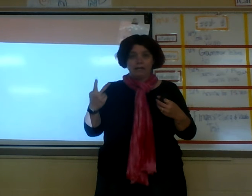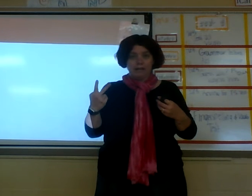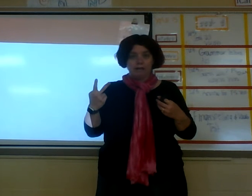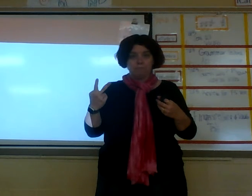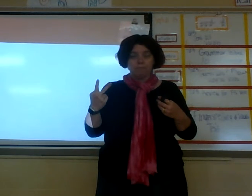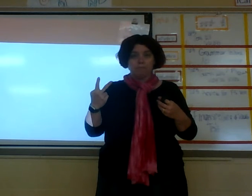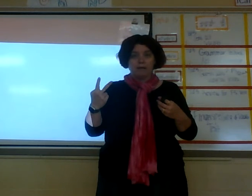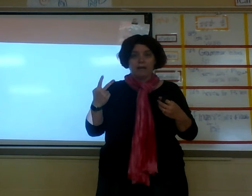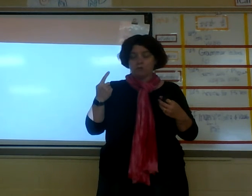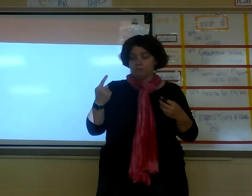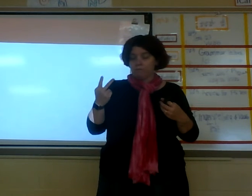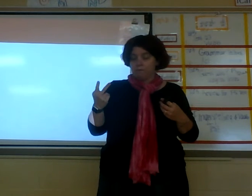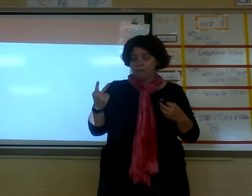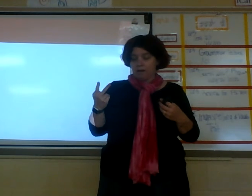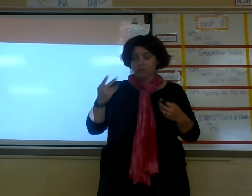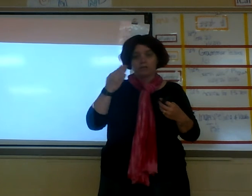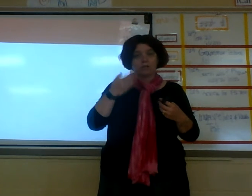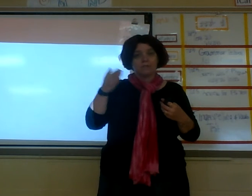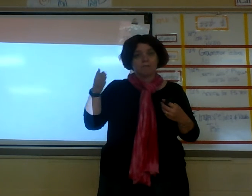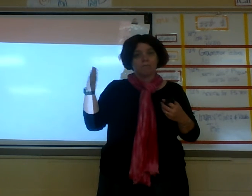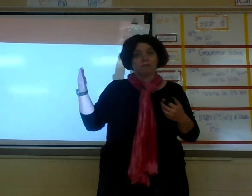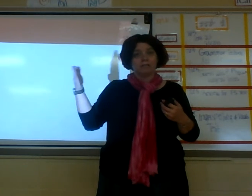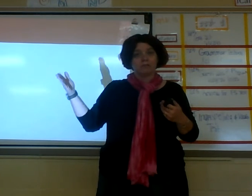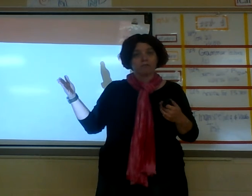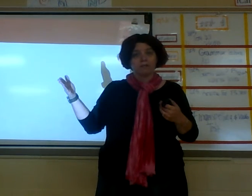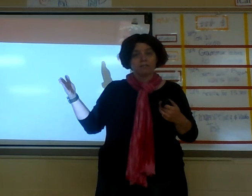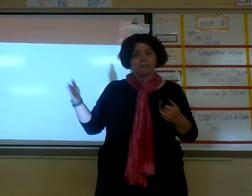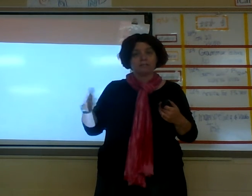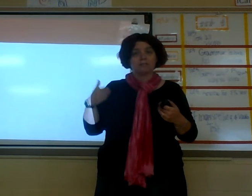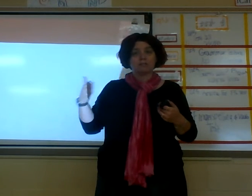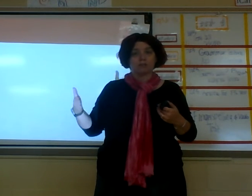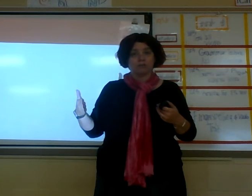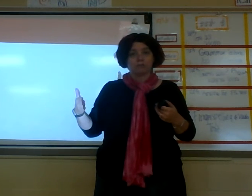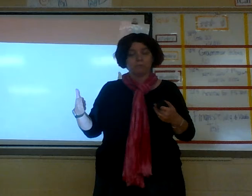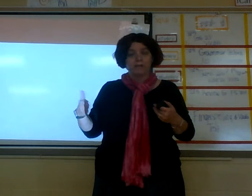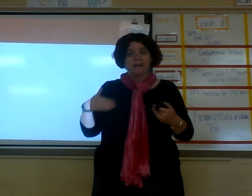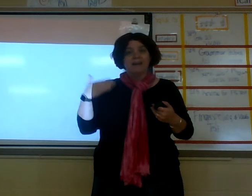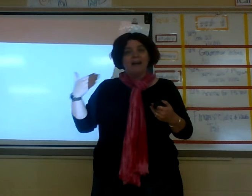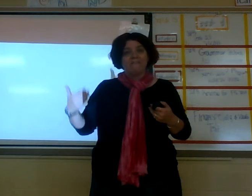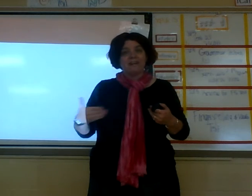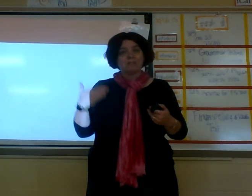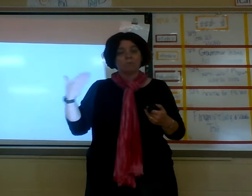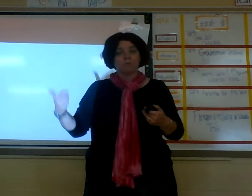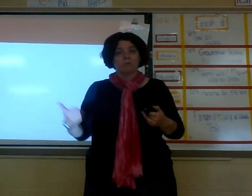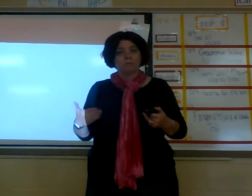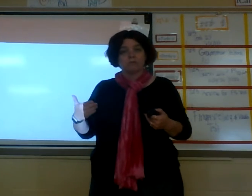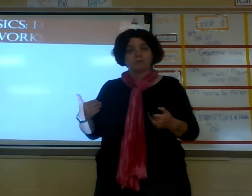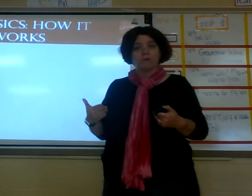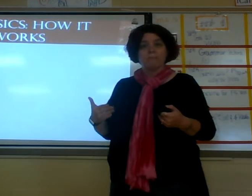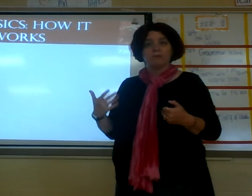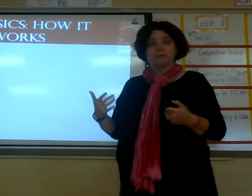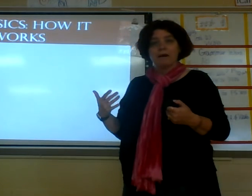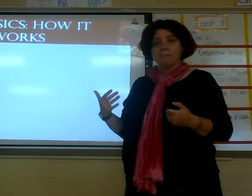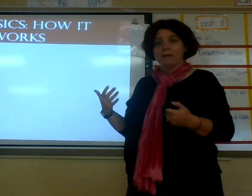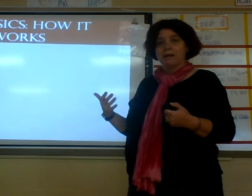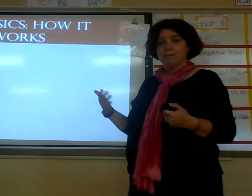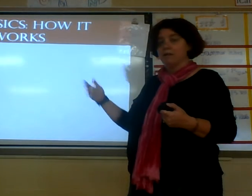am. And so from there, she's going to keep building to create sentences to learn to read. And that's what we're doing with this grammar. This topic comment, or